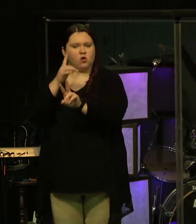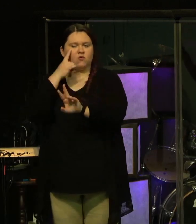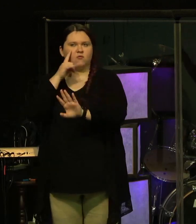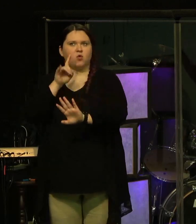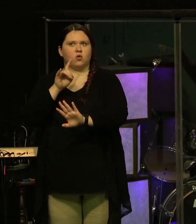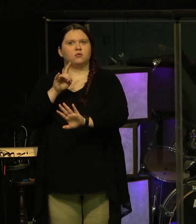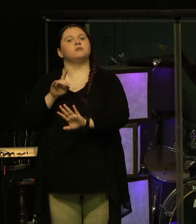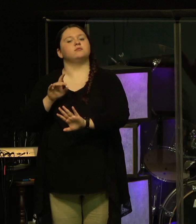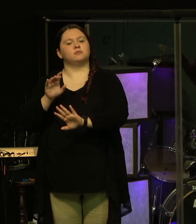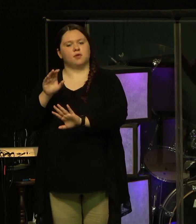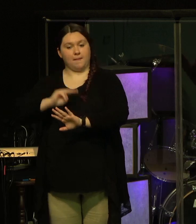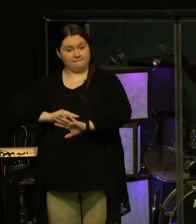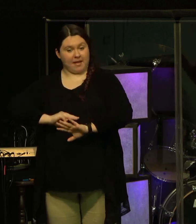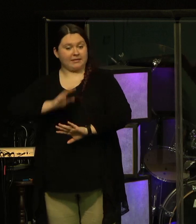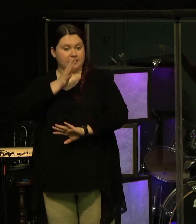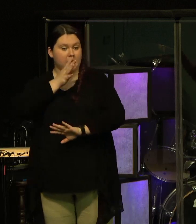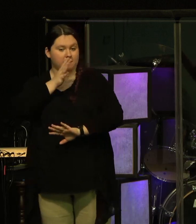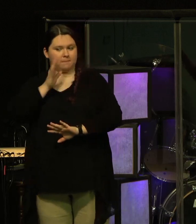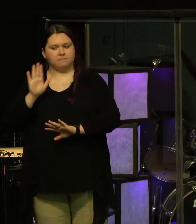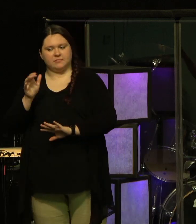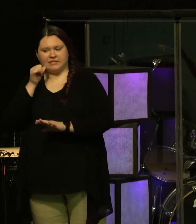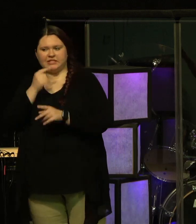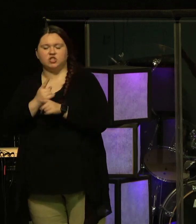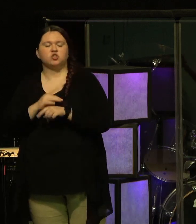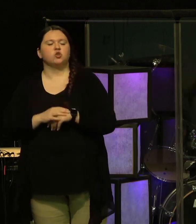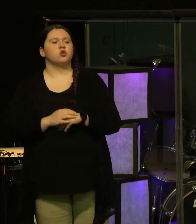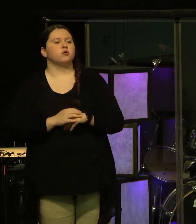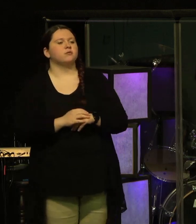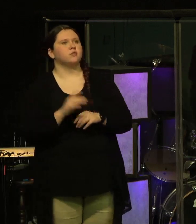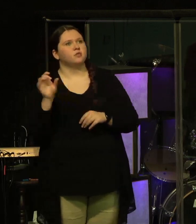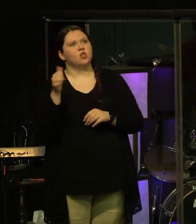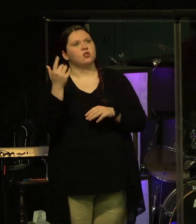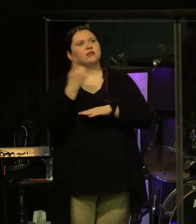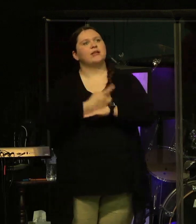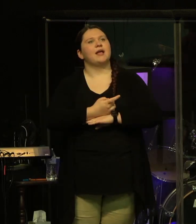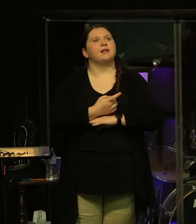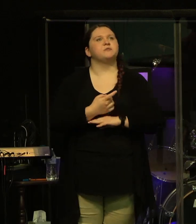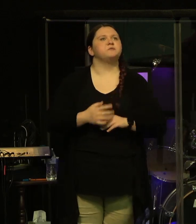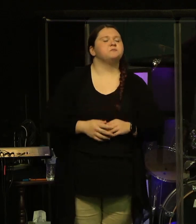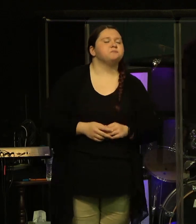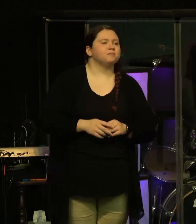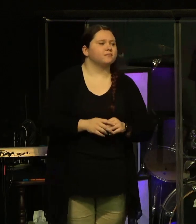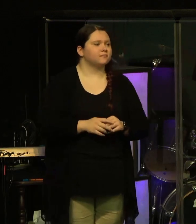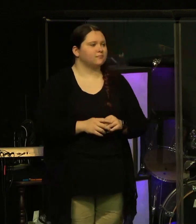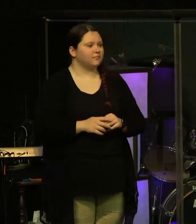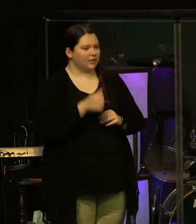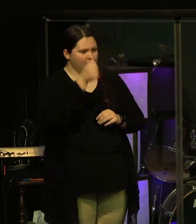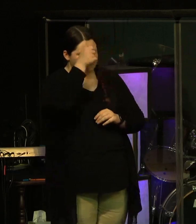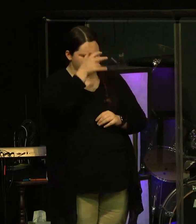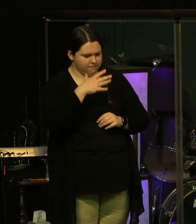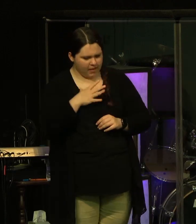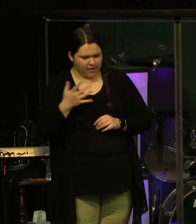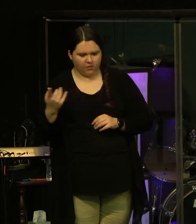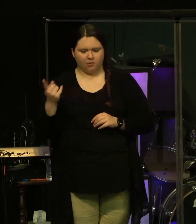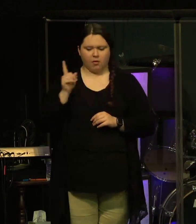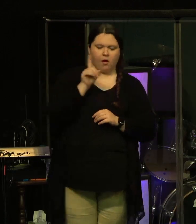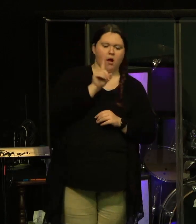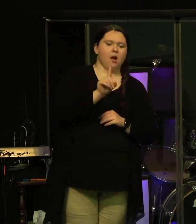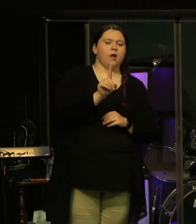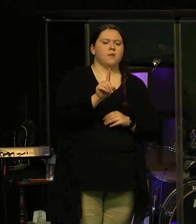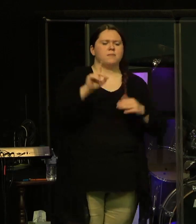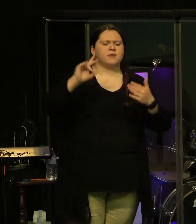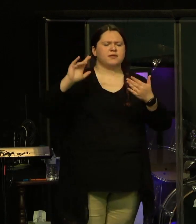was actually Catherine's sister the other day, and there was a gentleman that got up, and